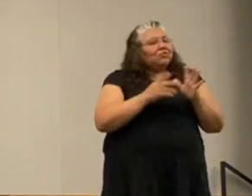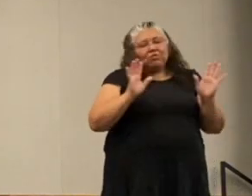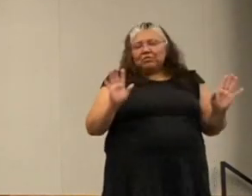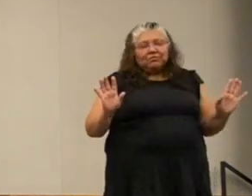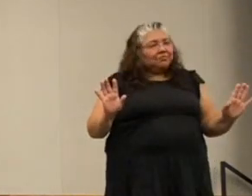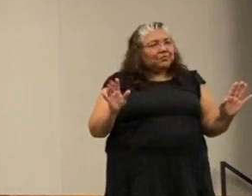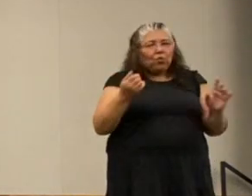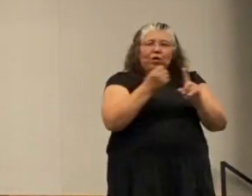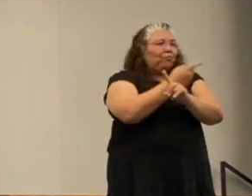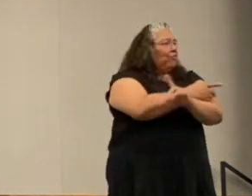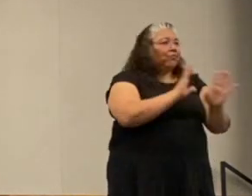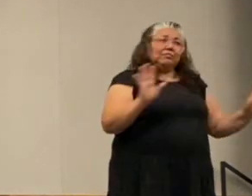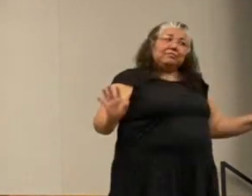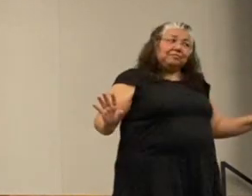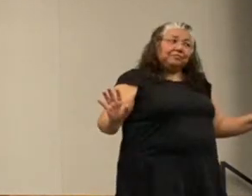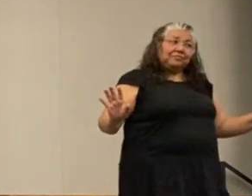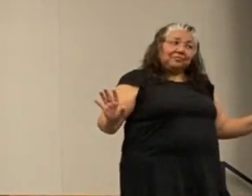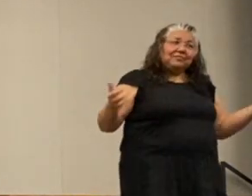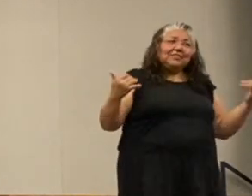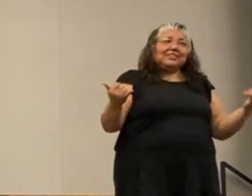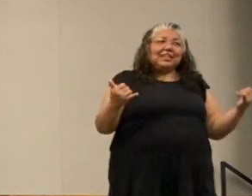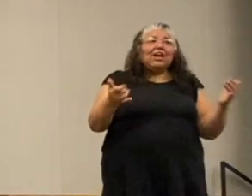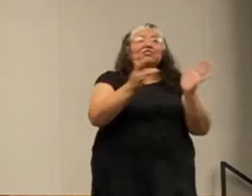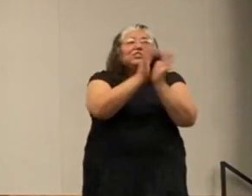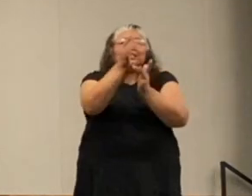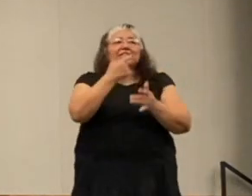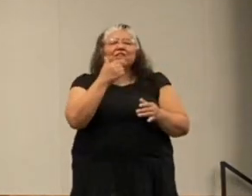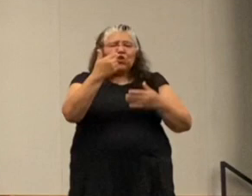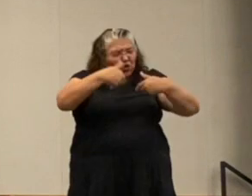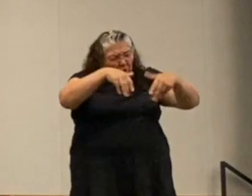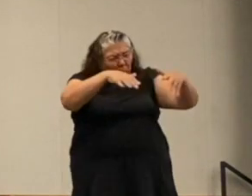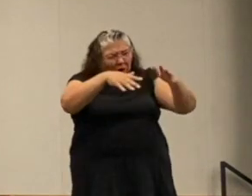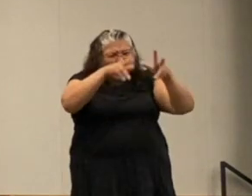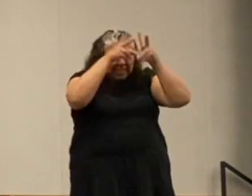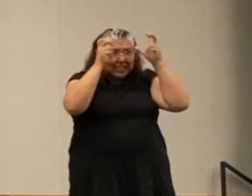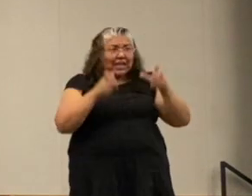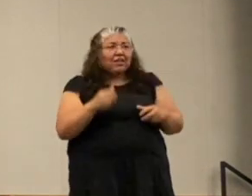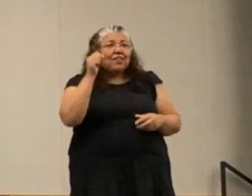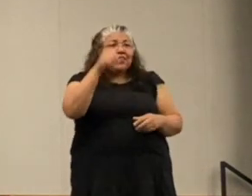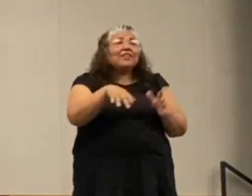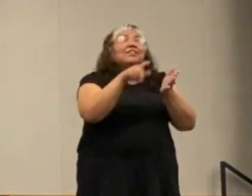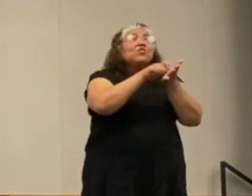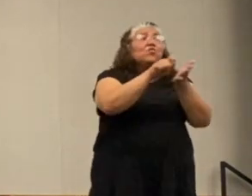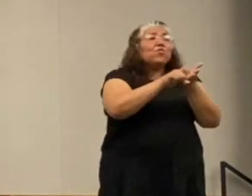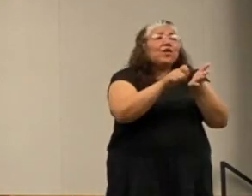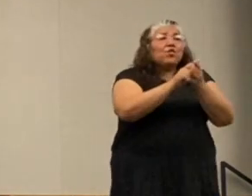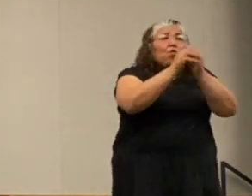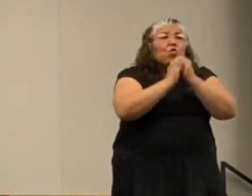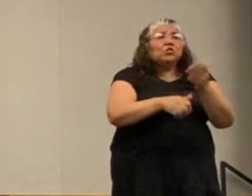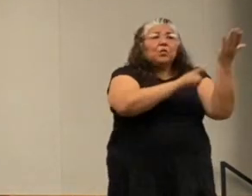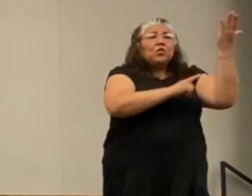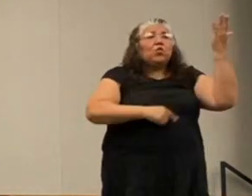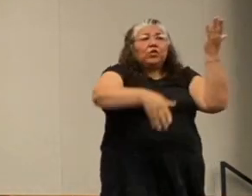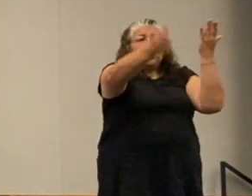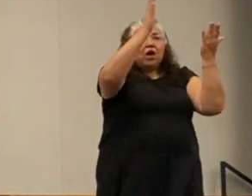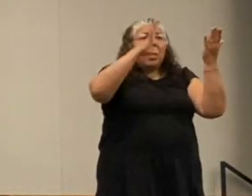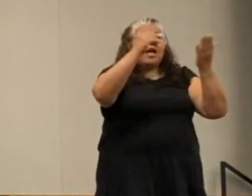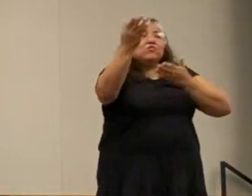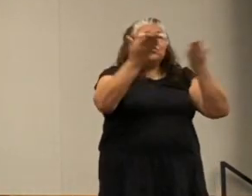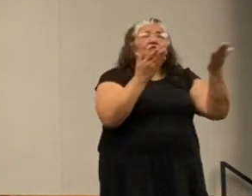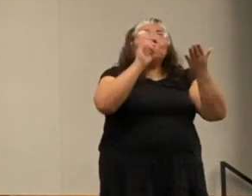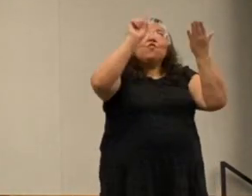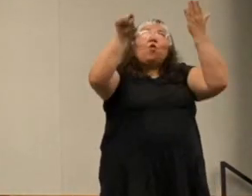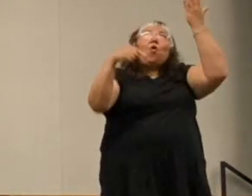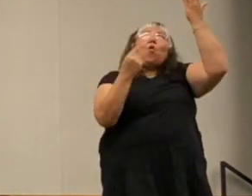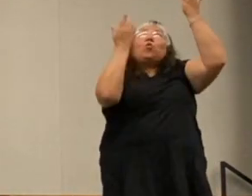we're getting off track, okay? So then Jesus says, go away, Satan, for it is written, worship the Lord your God and serve